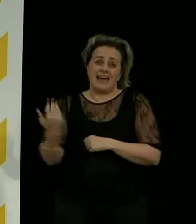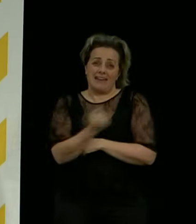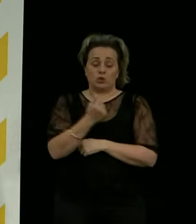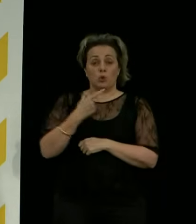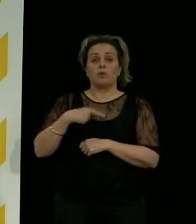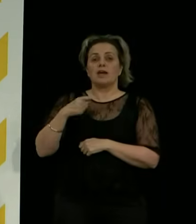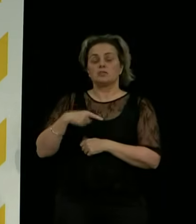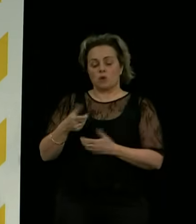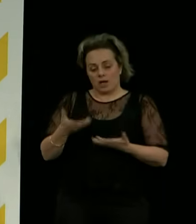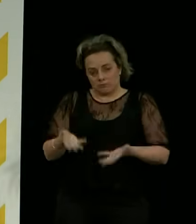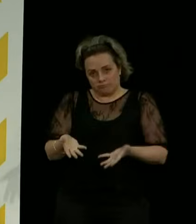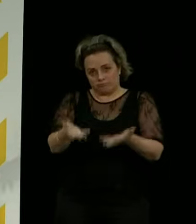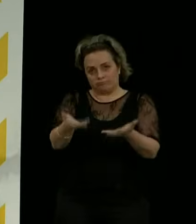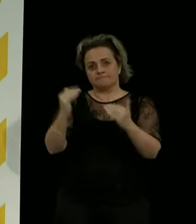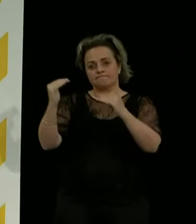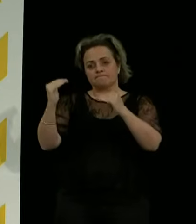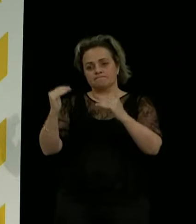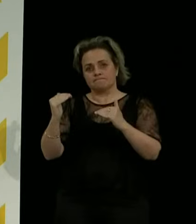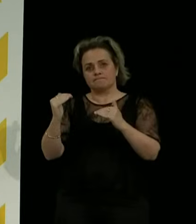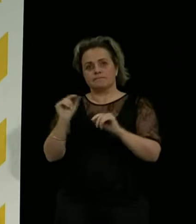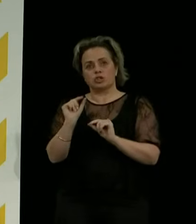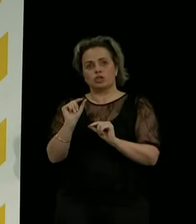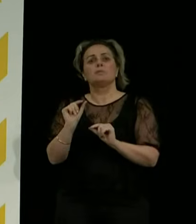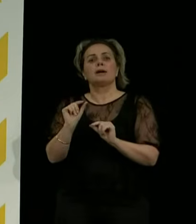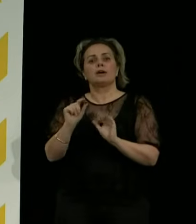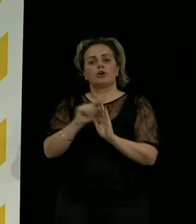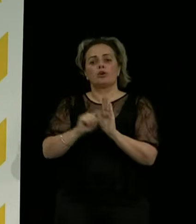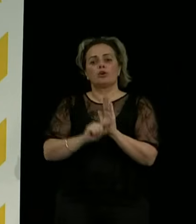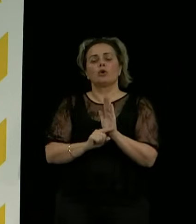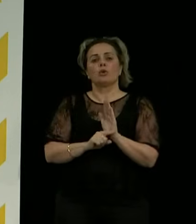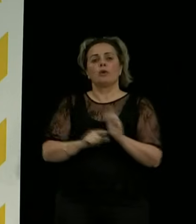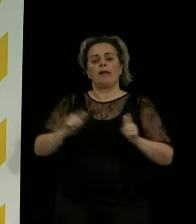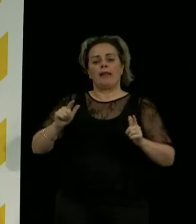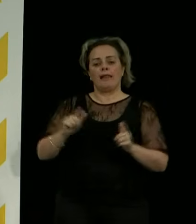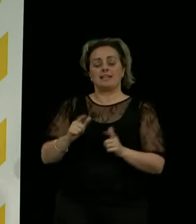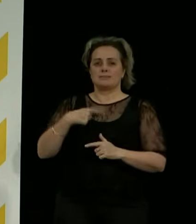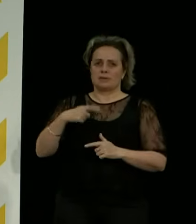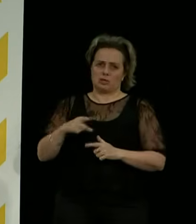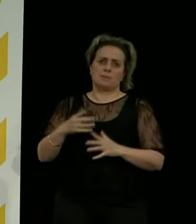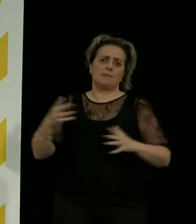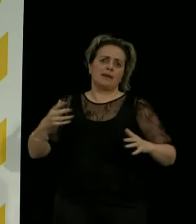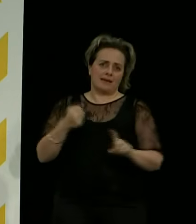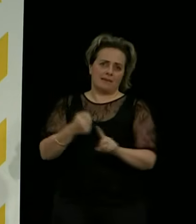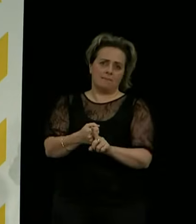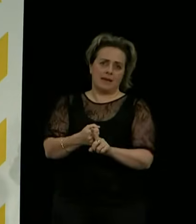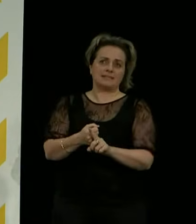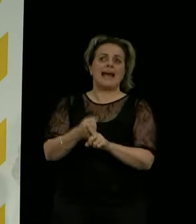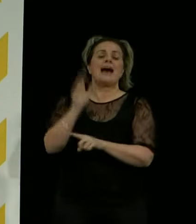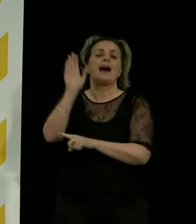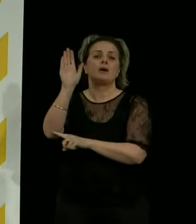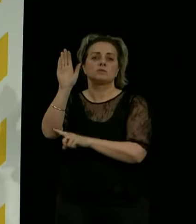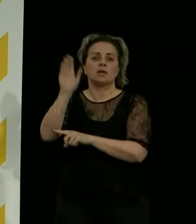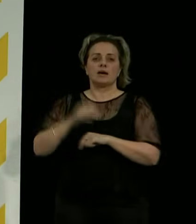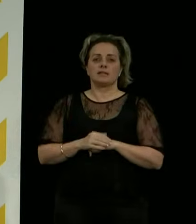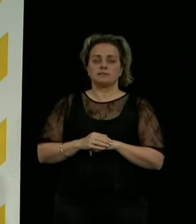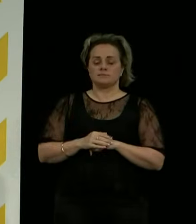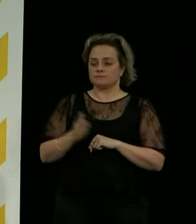we're allowing this, is because we know it makes such a material difference. We also know, if I may finish, we